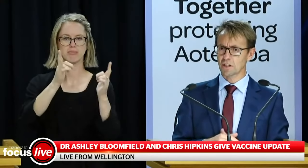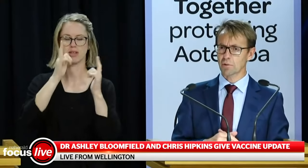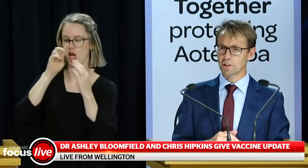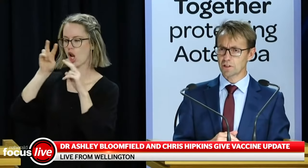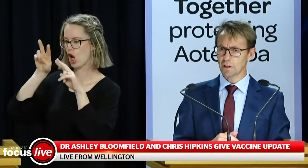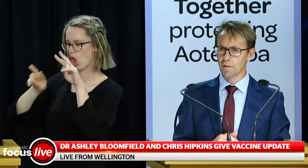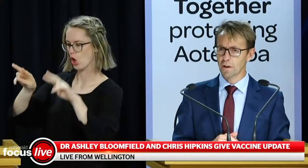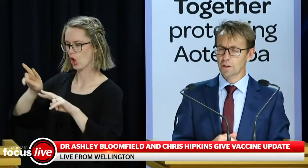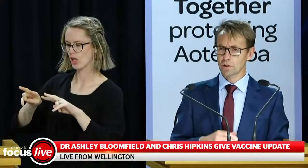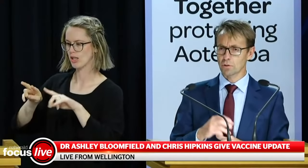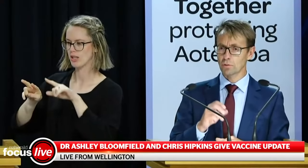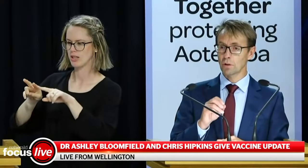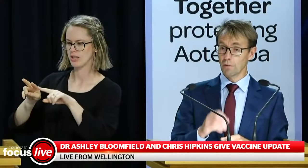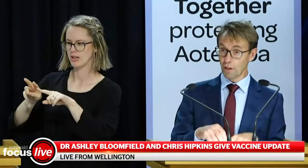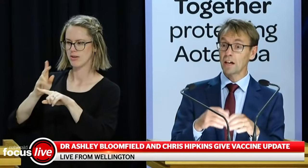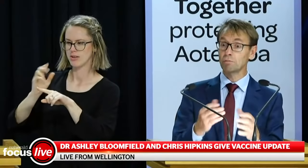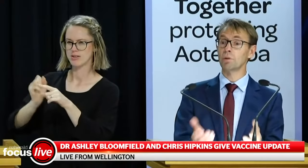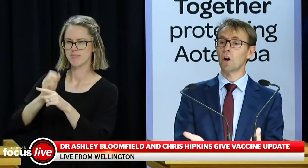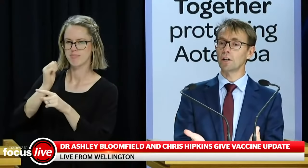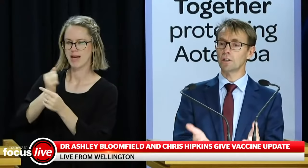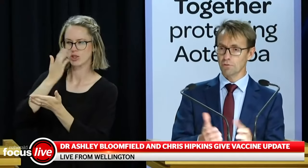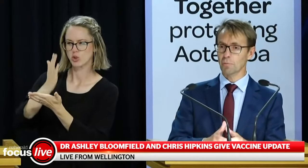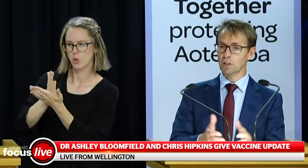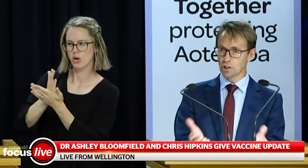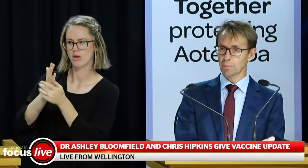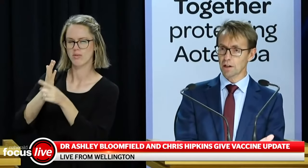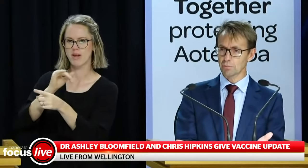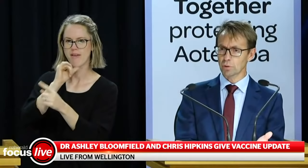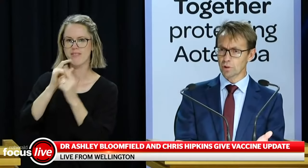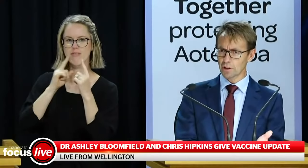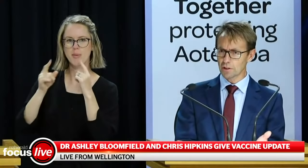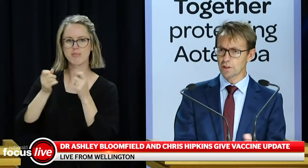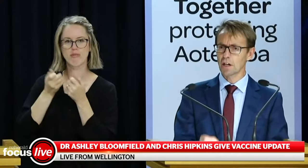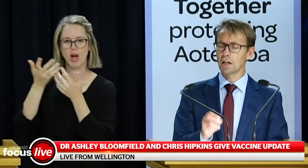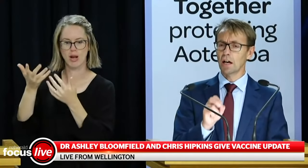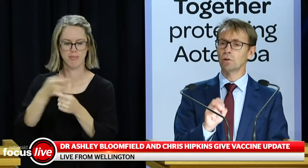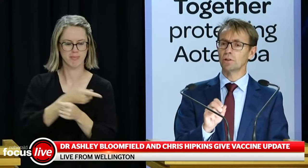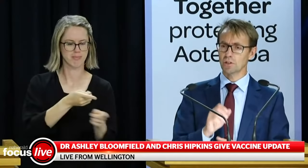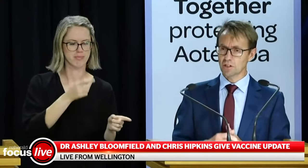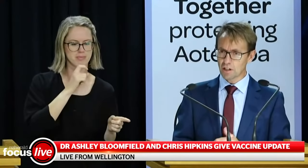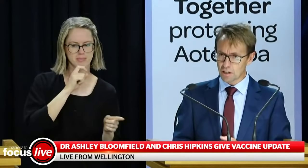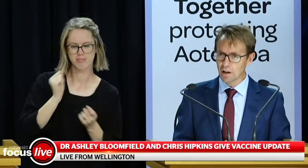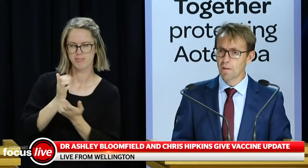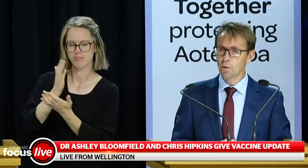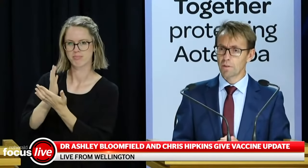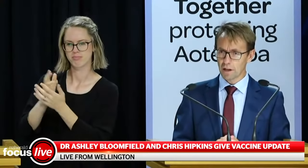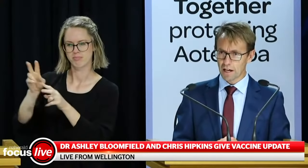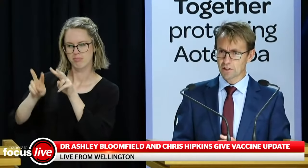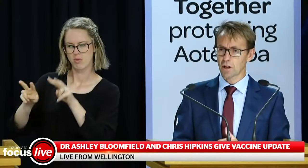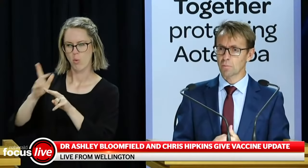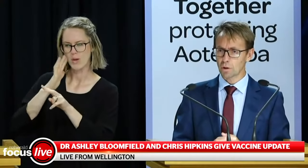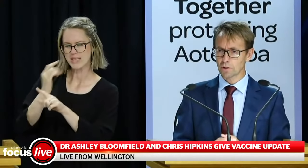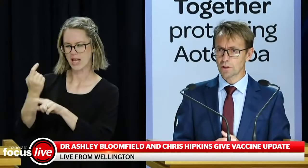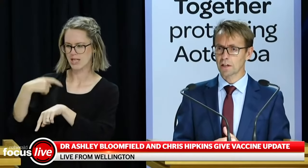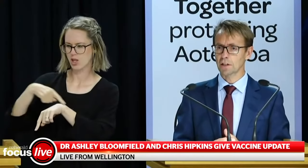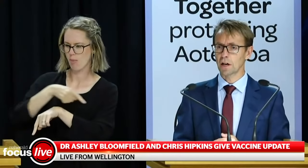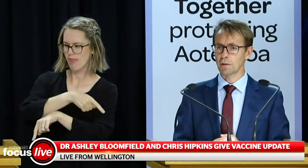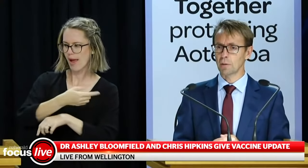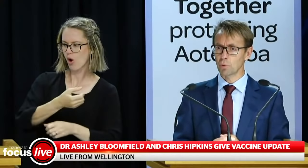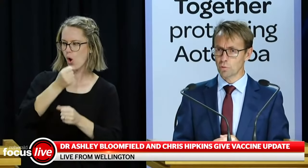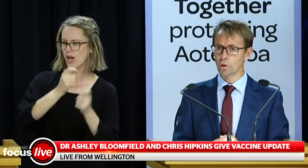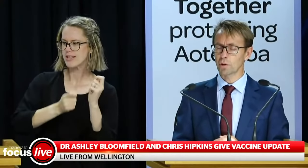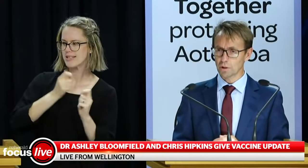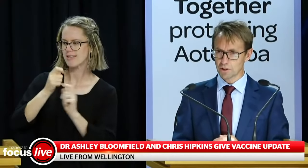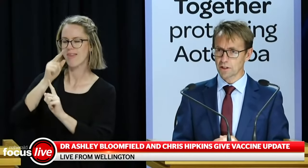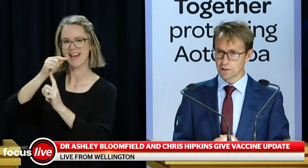worker testing register to, if they have provided information about employees, and look and see when the last time was that